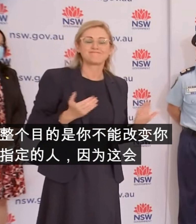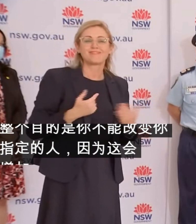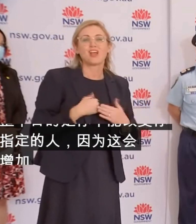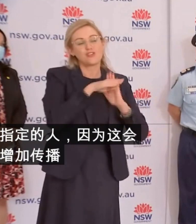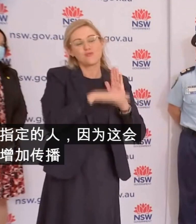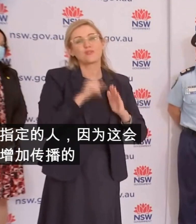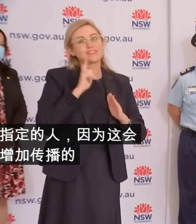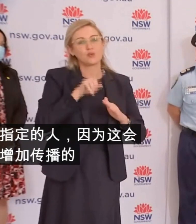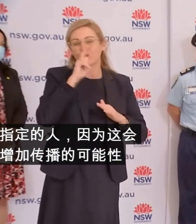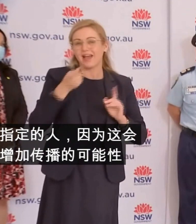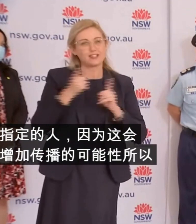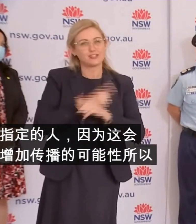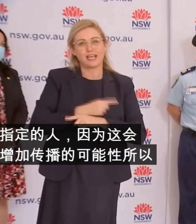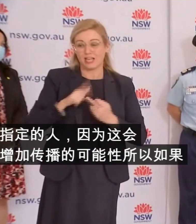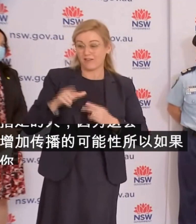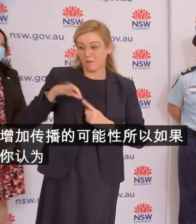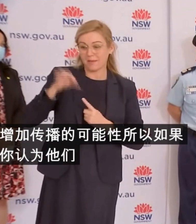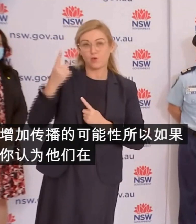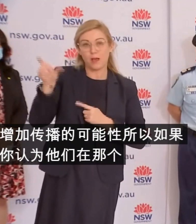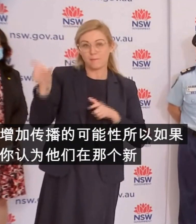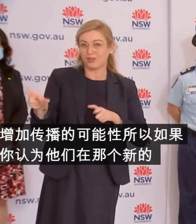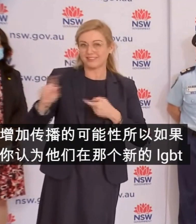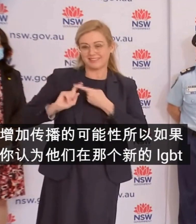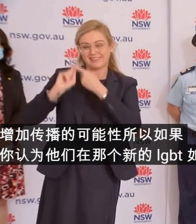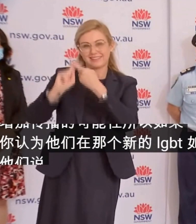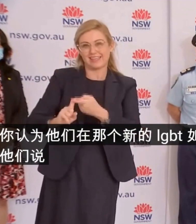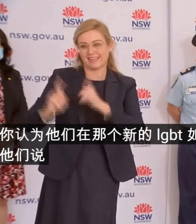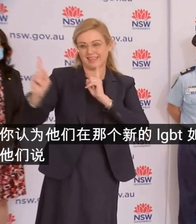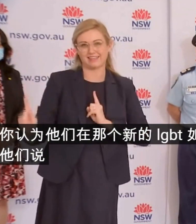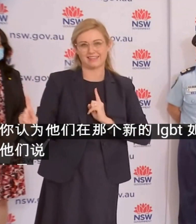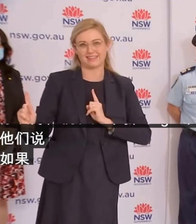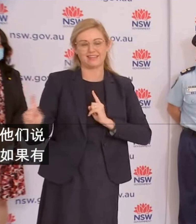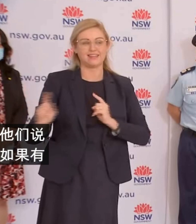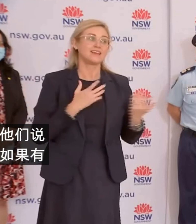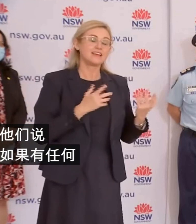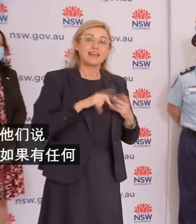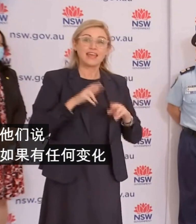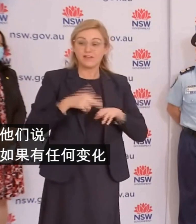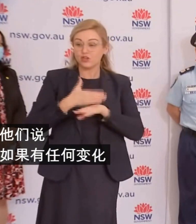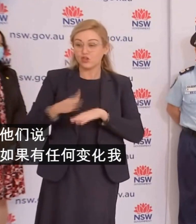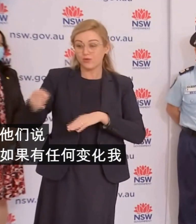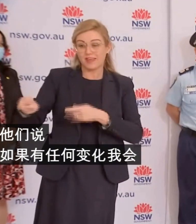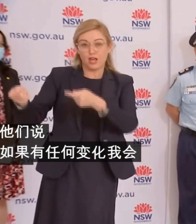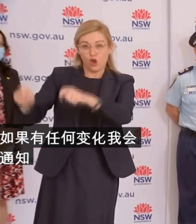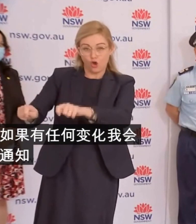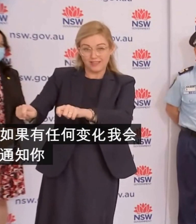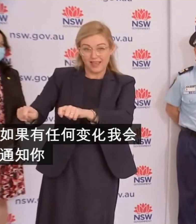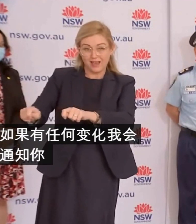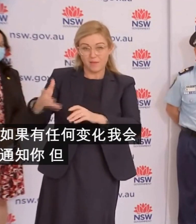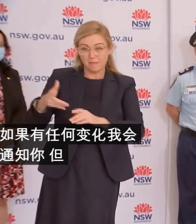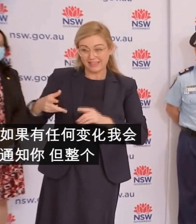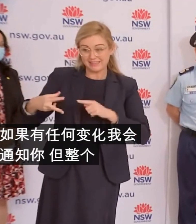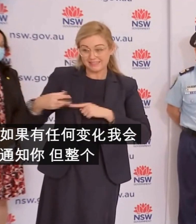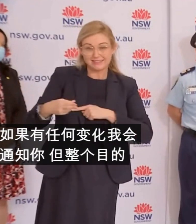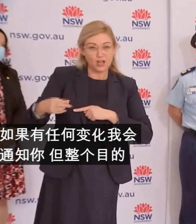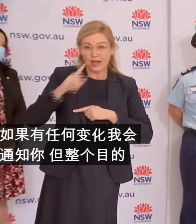person, because that will increase the likelihood of spread. So if they're in that new LGA, look, then you can't get another one. If there's any changes, we'll notify